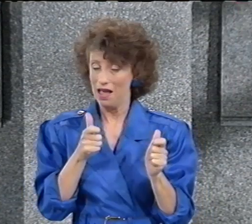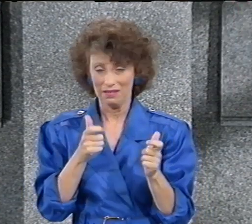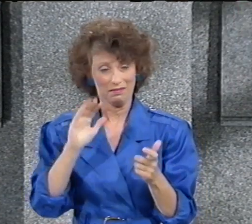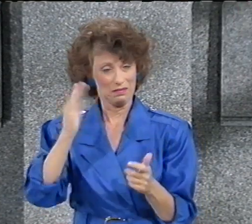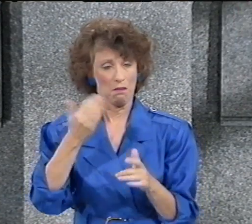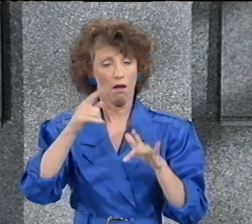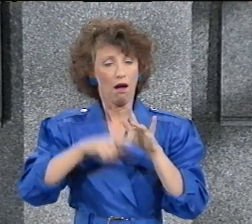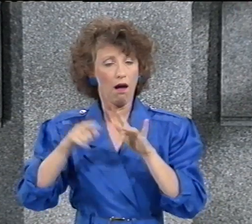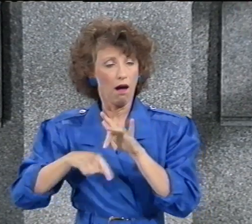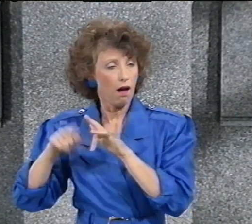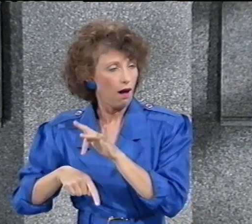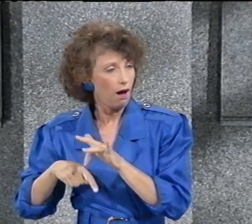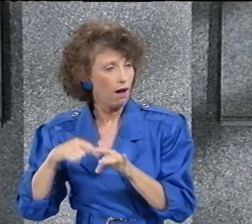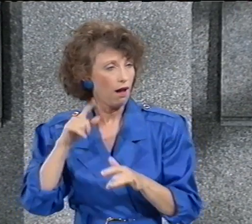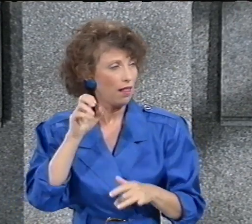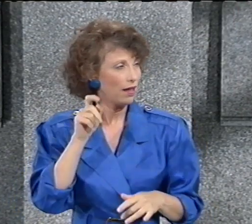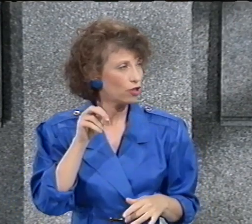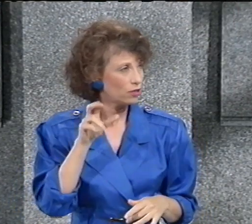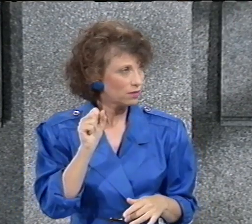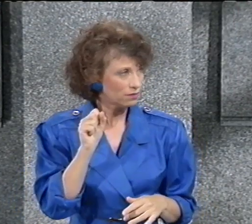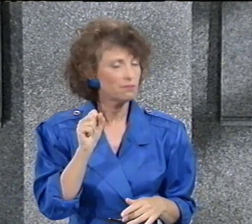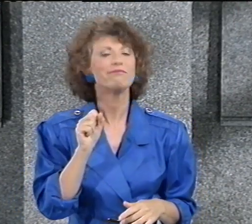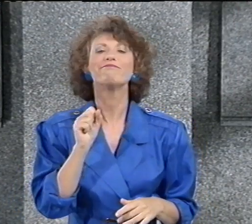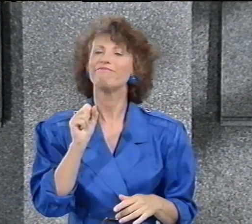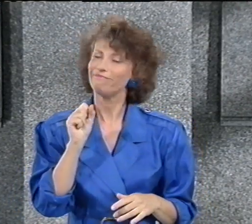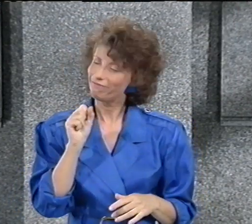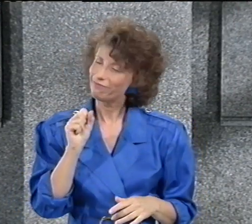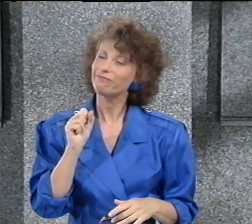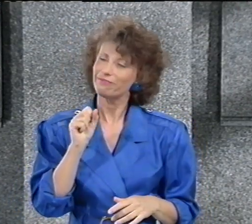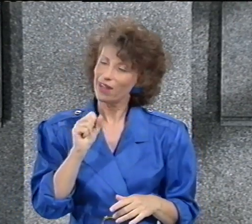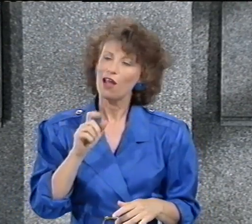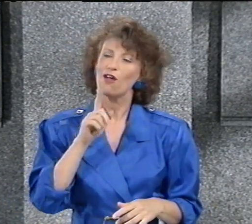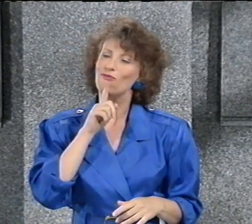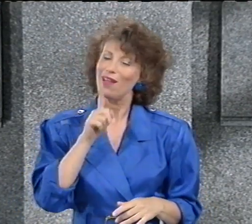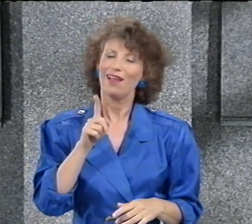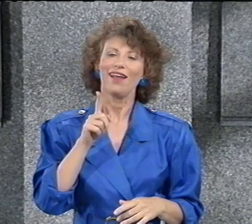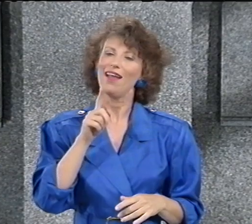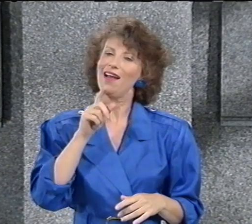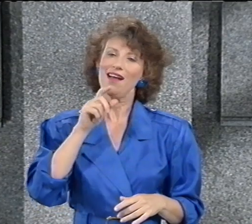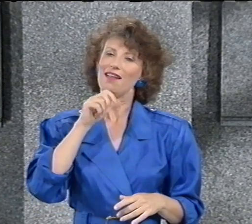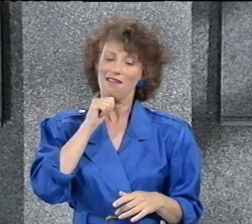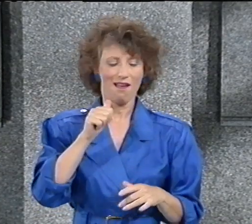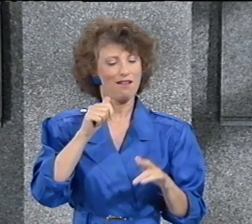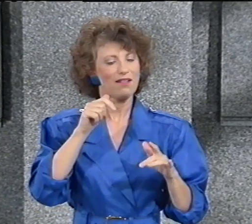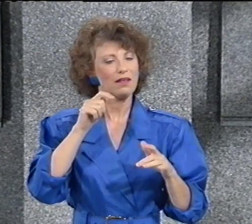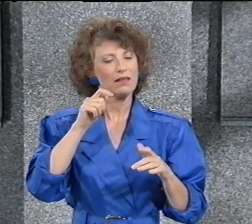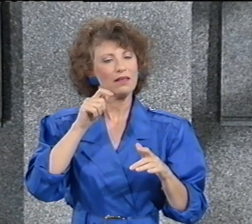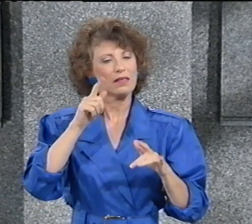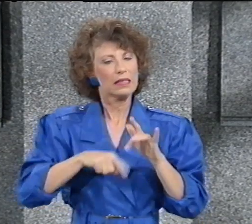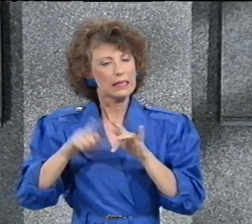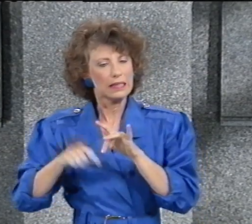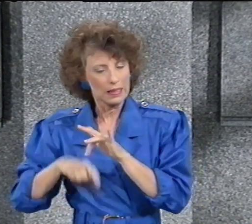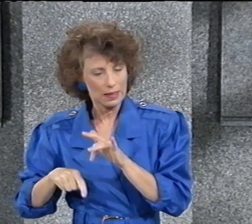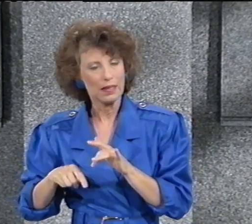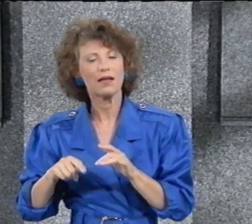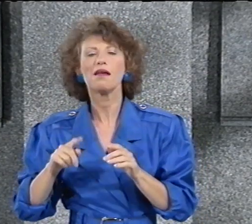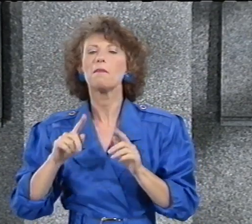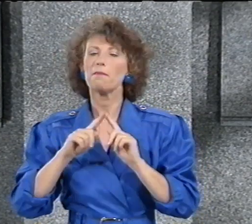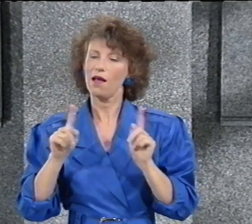read because words are spelled so fast and letters appear to be omitted. Actually, I suspect that those